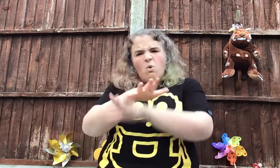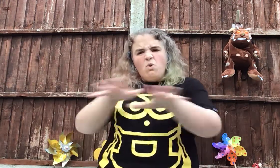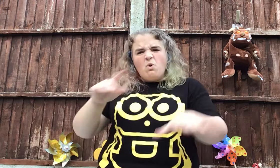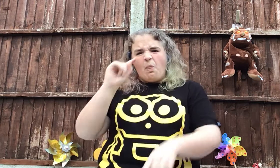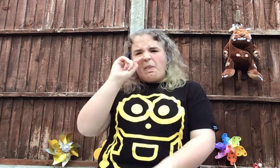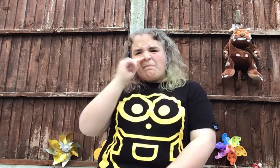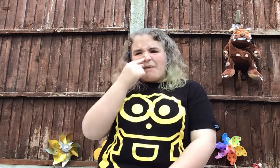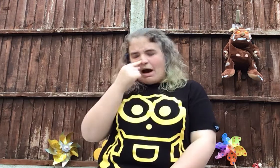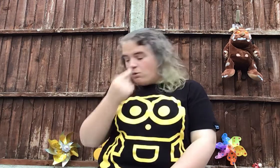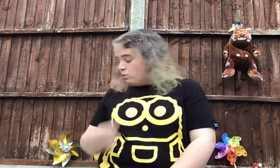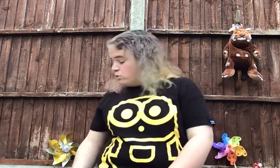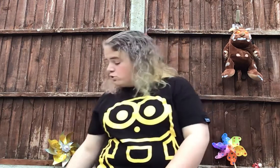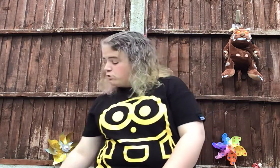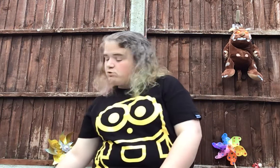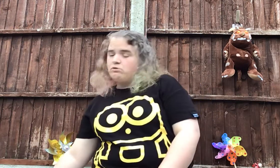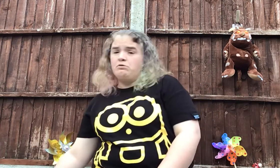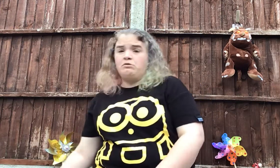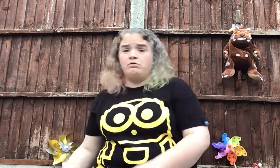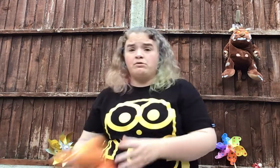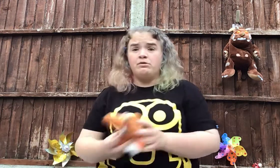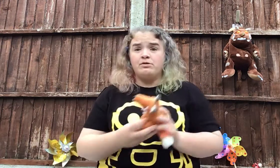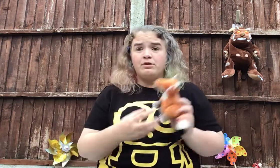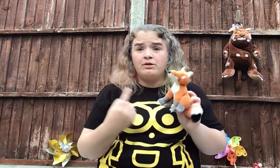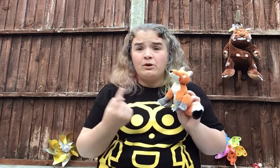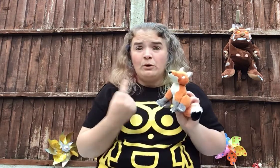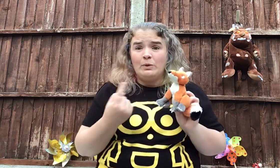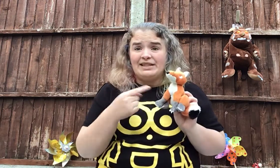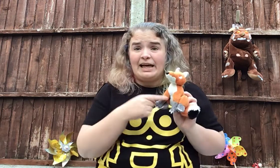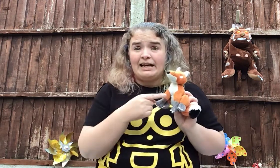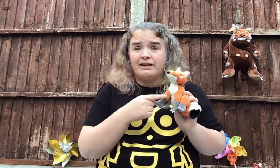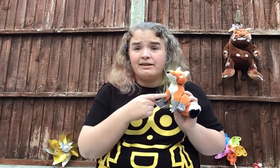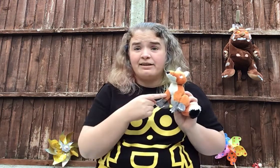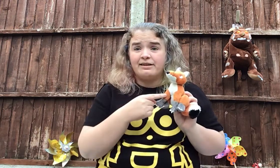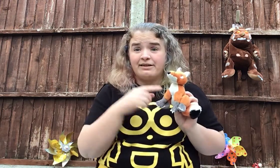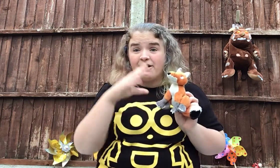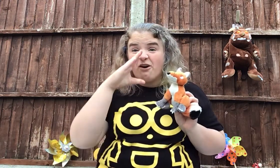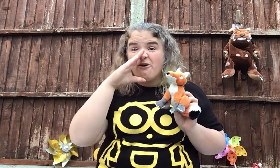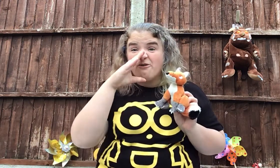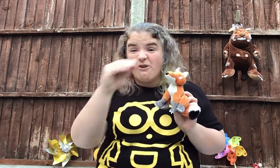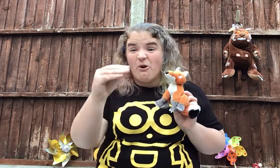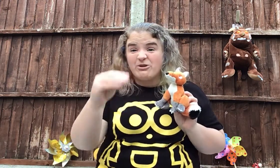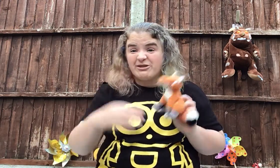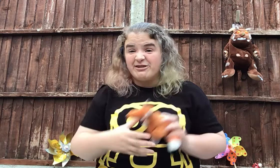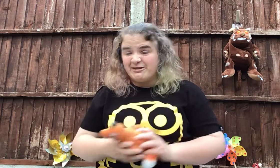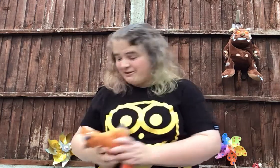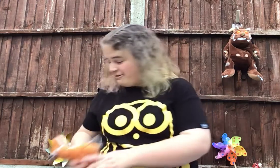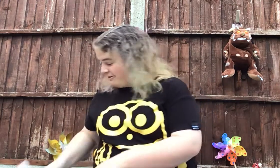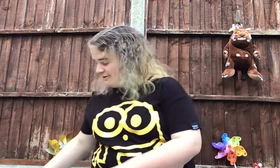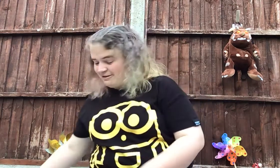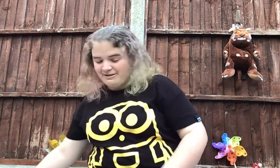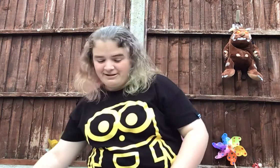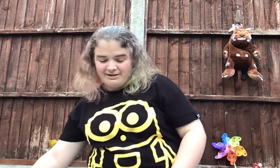You're not the mouse. Who is he? Fox?